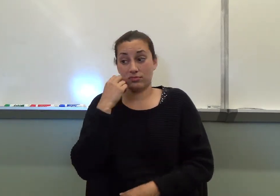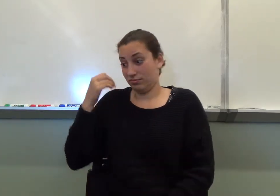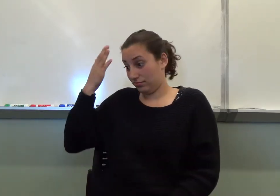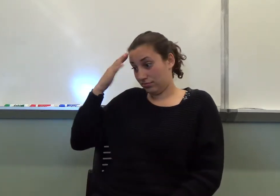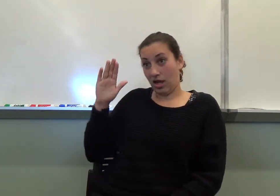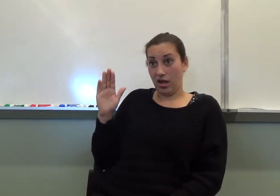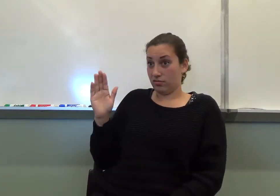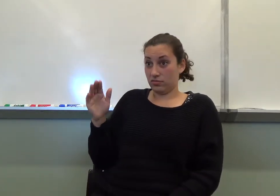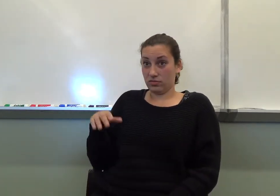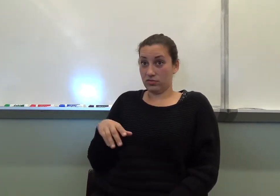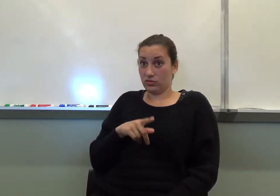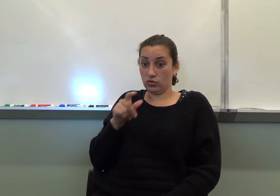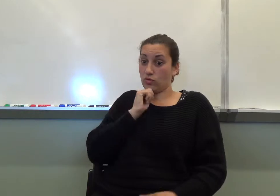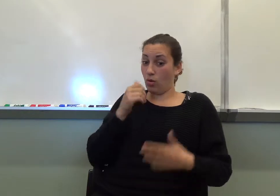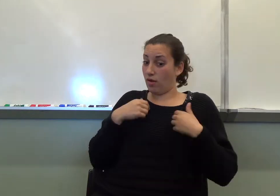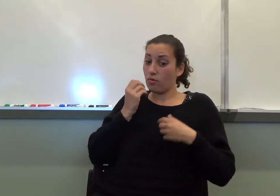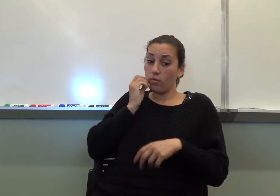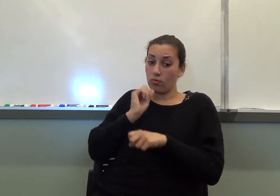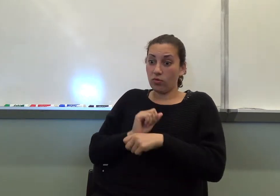I will leave you with that thought.